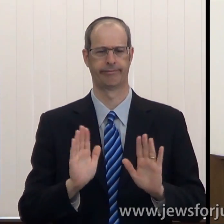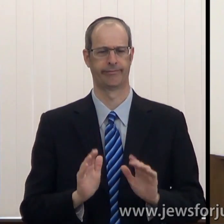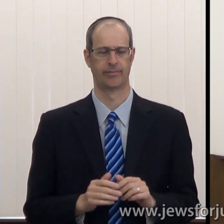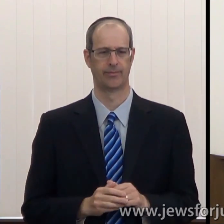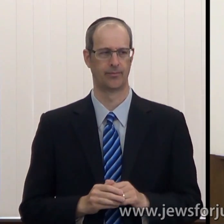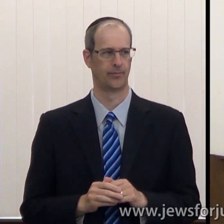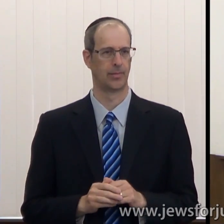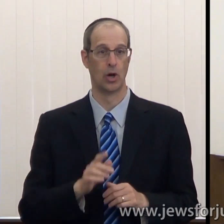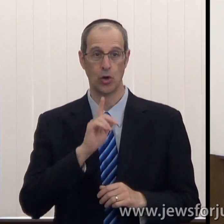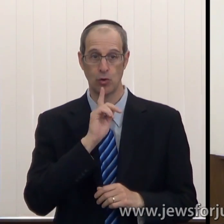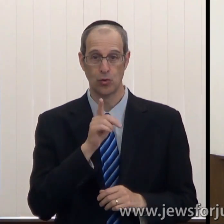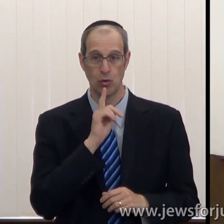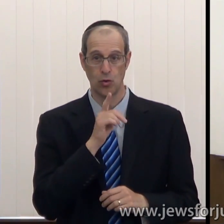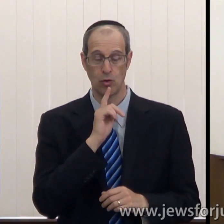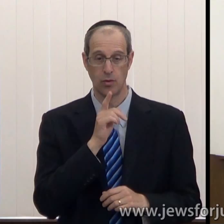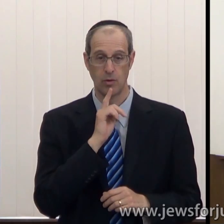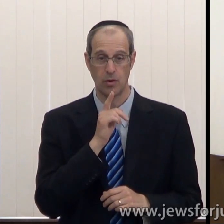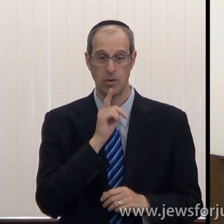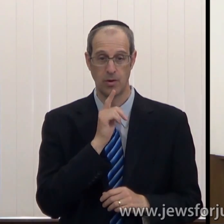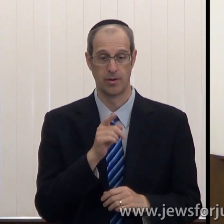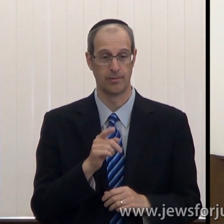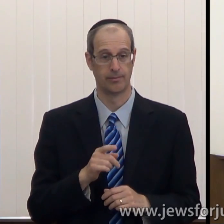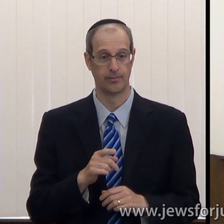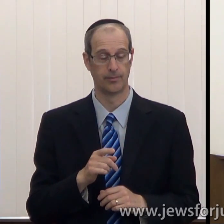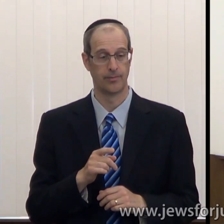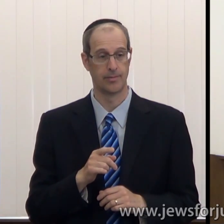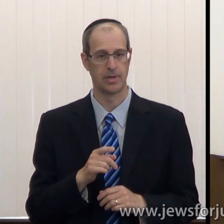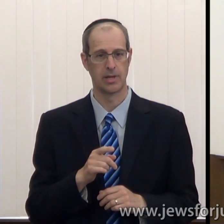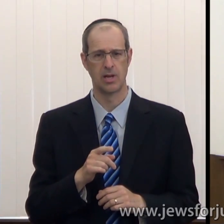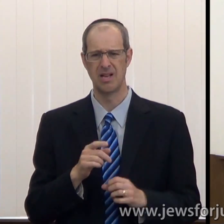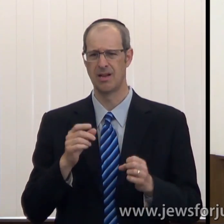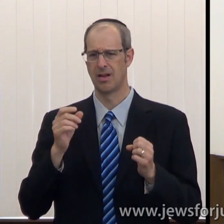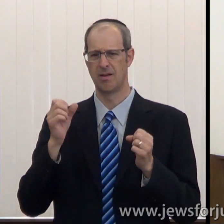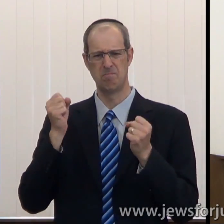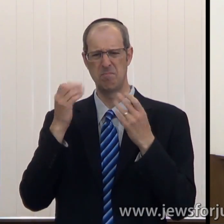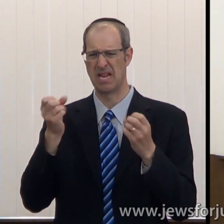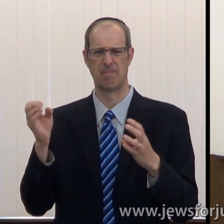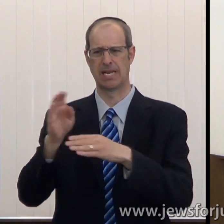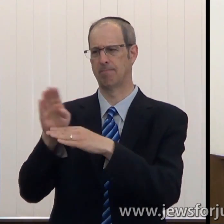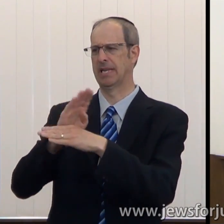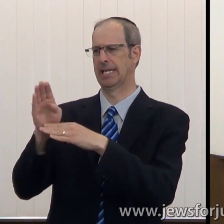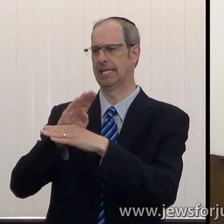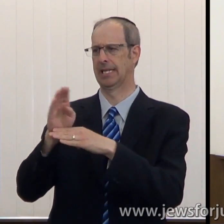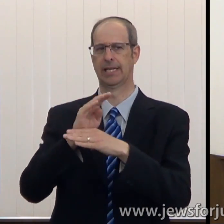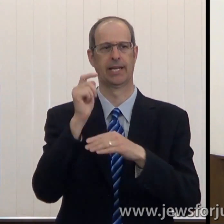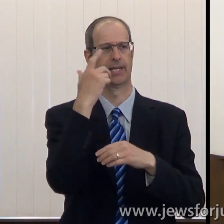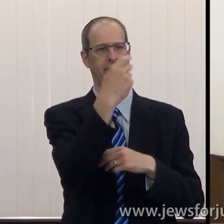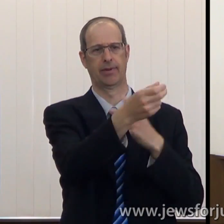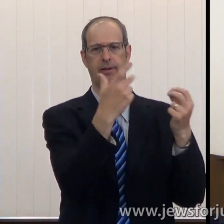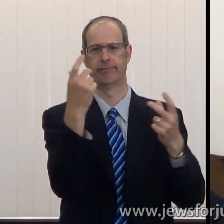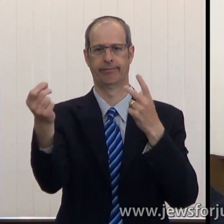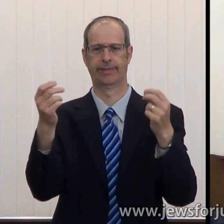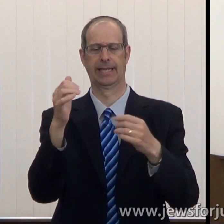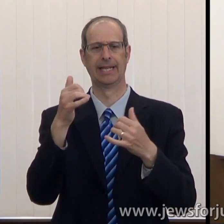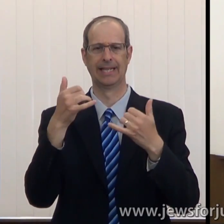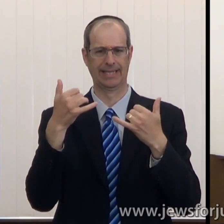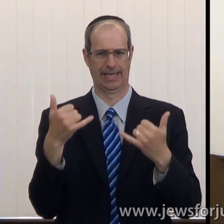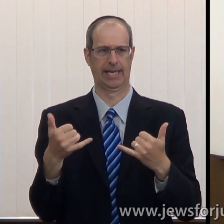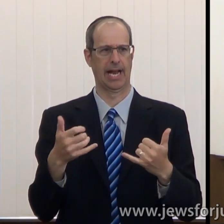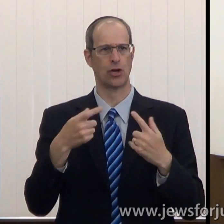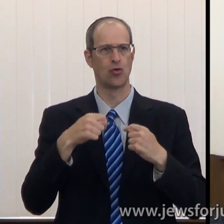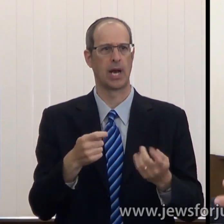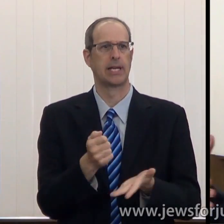And the truth is, there is a huge industry in the world today that tries to help